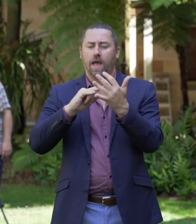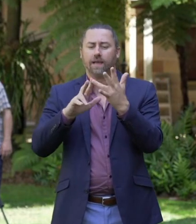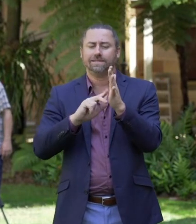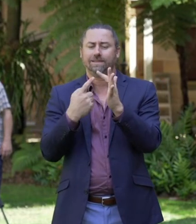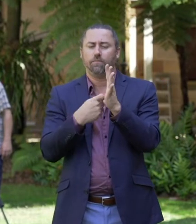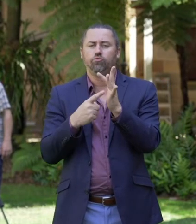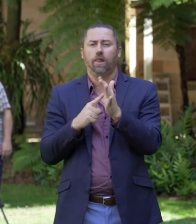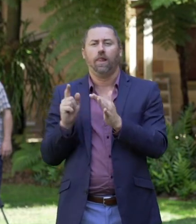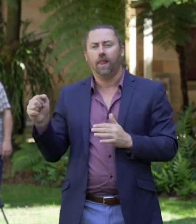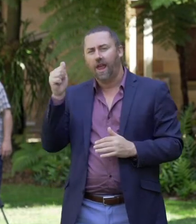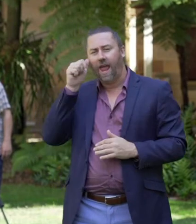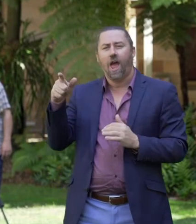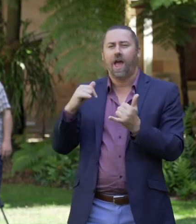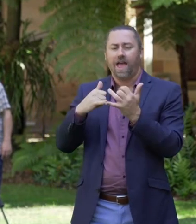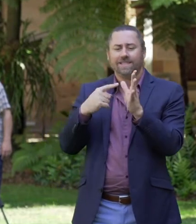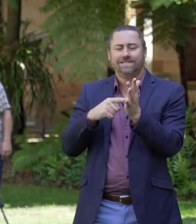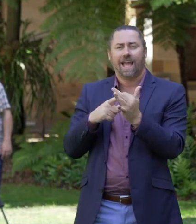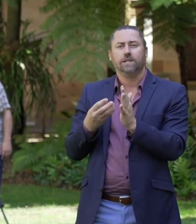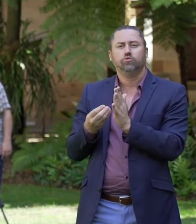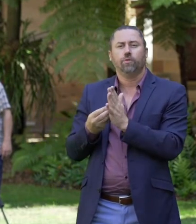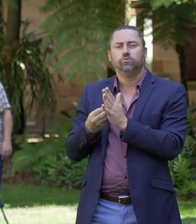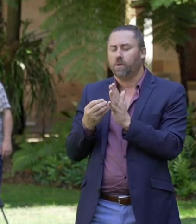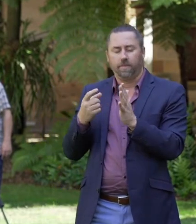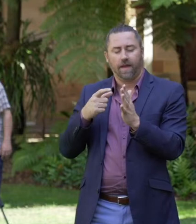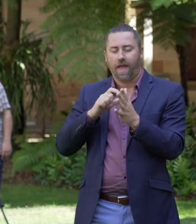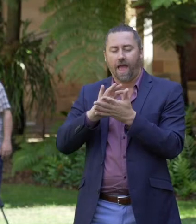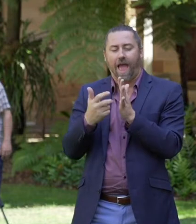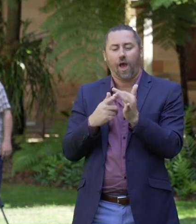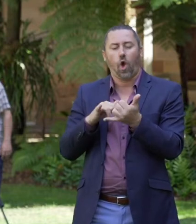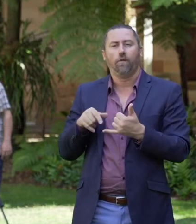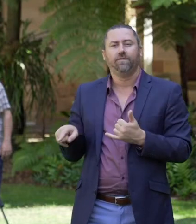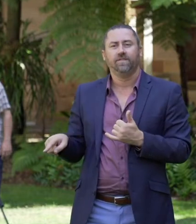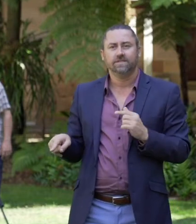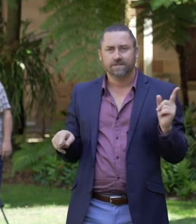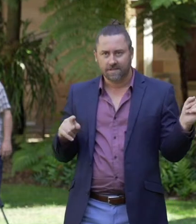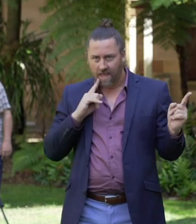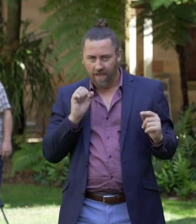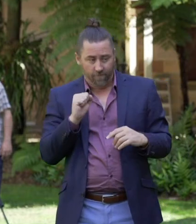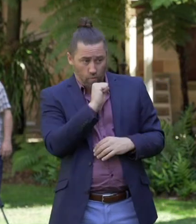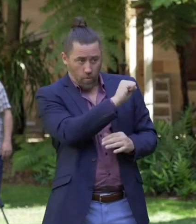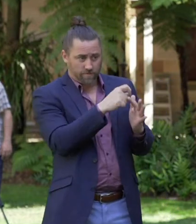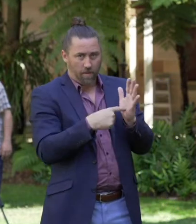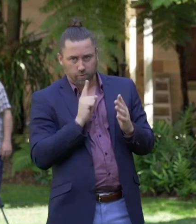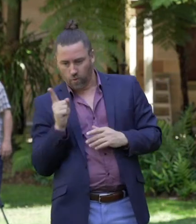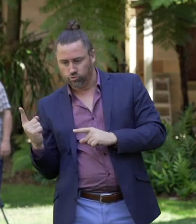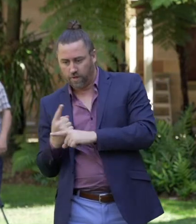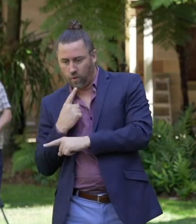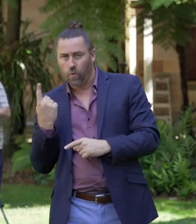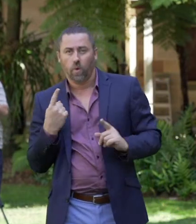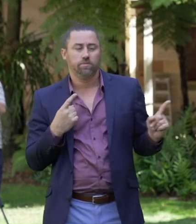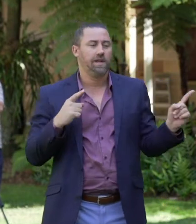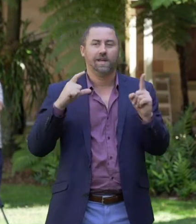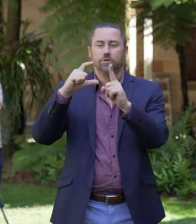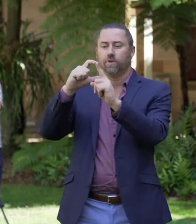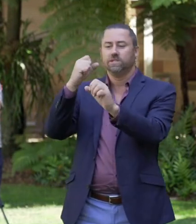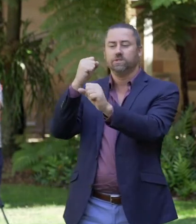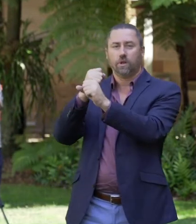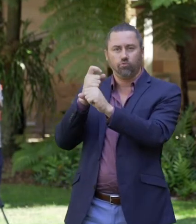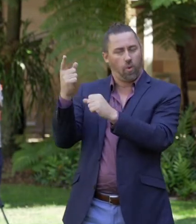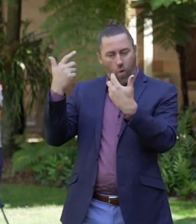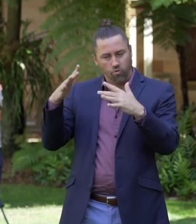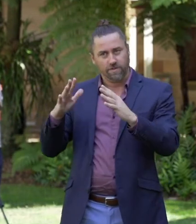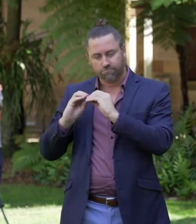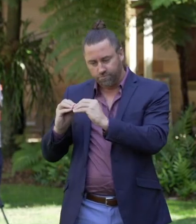Well, it's that matter has been undertaken to be dealt with by the Director General of the Department of Premier and Cabinet,